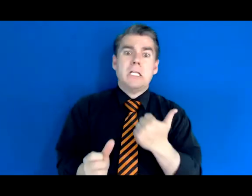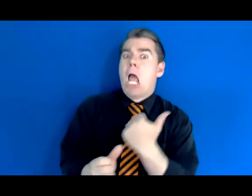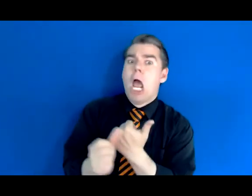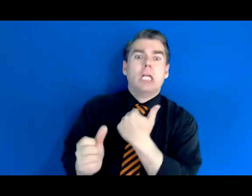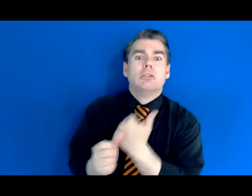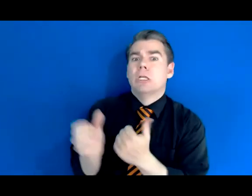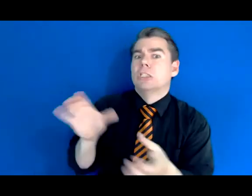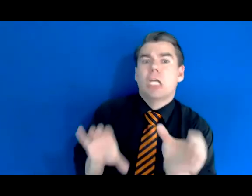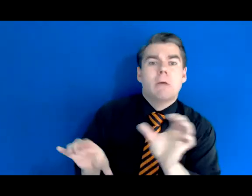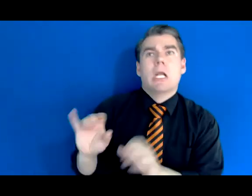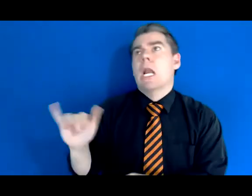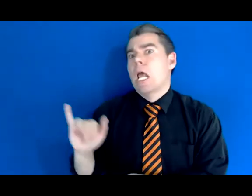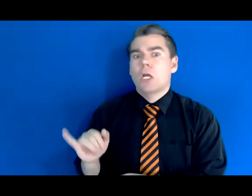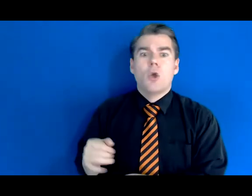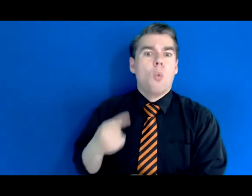as